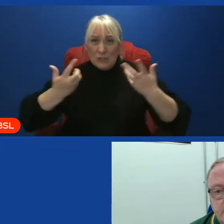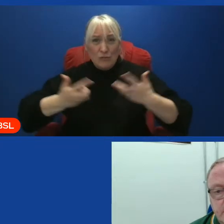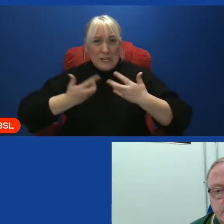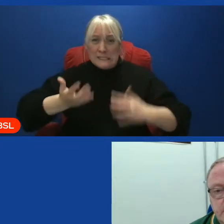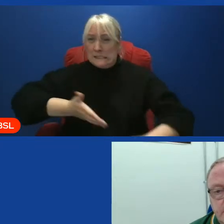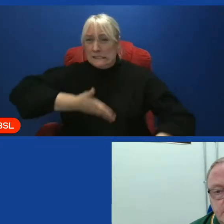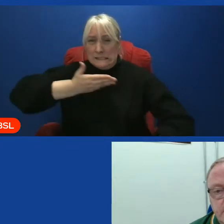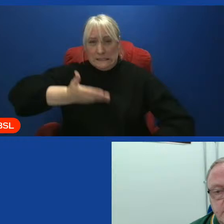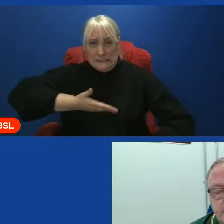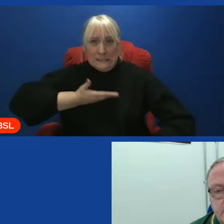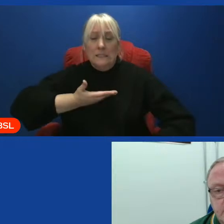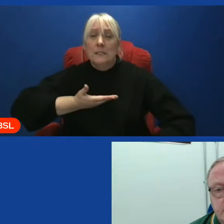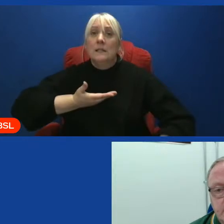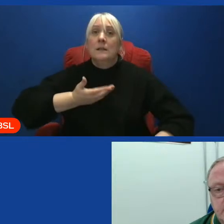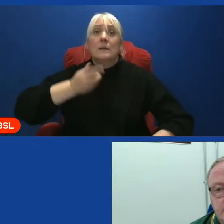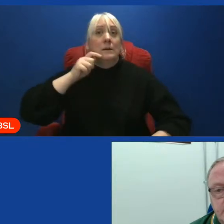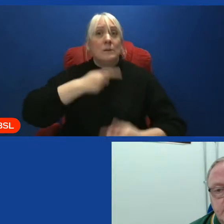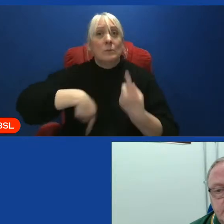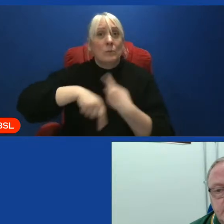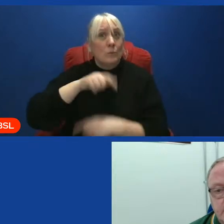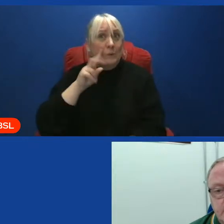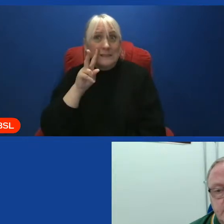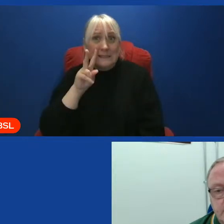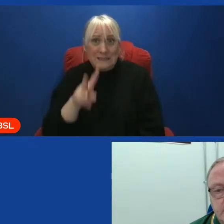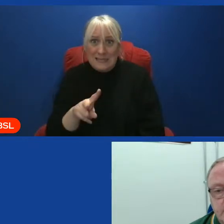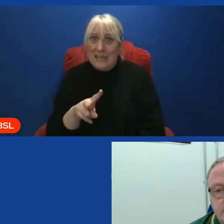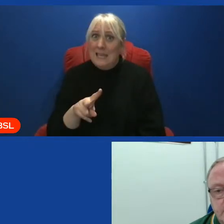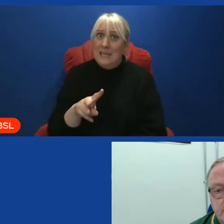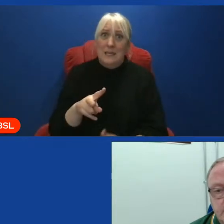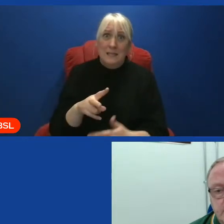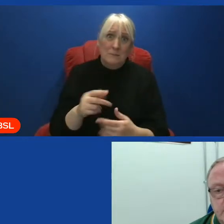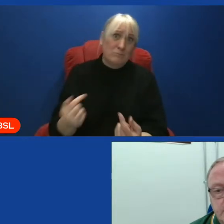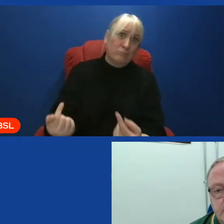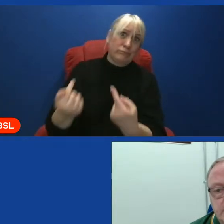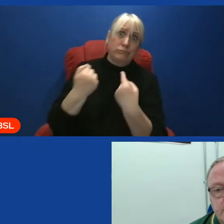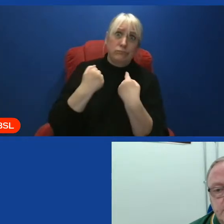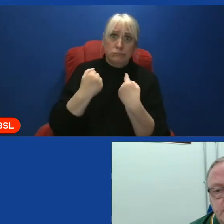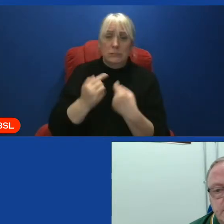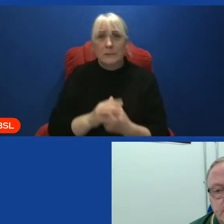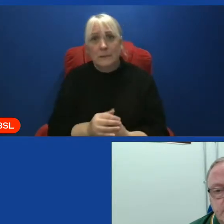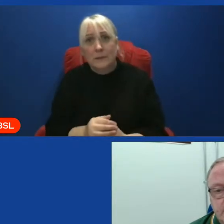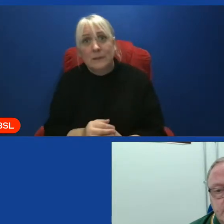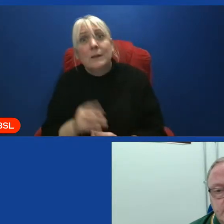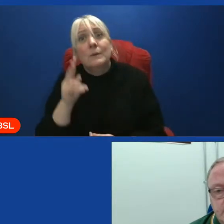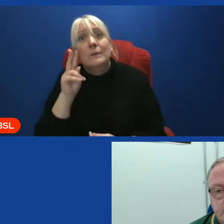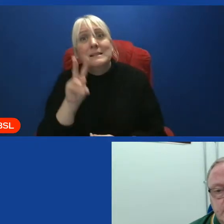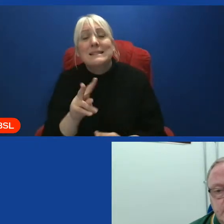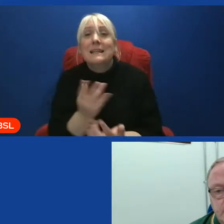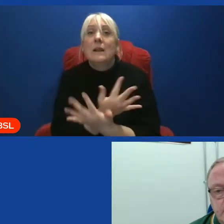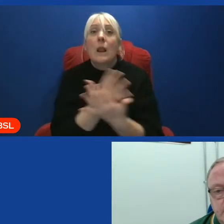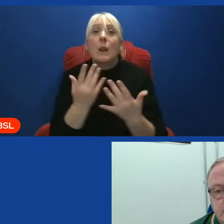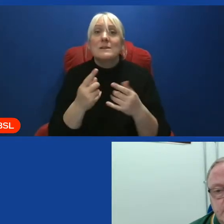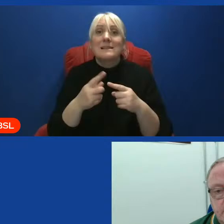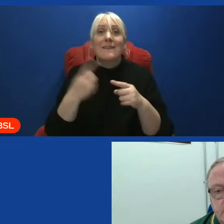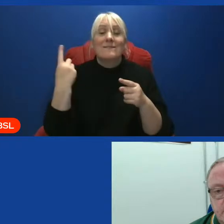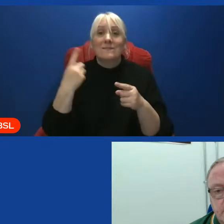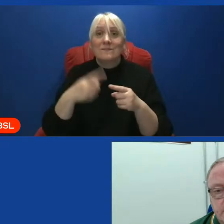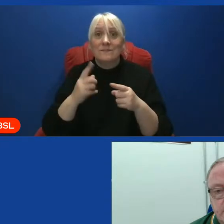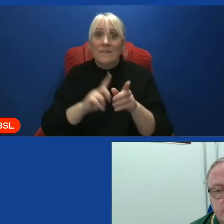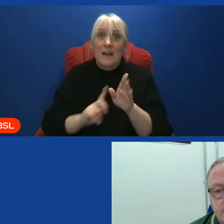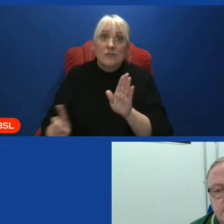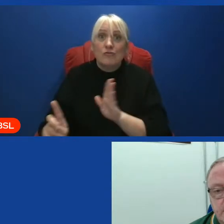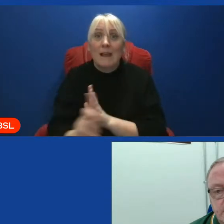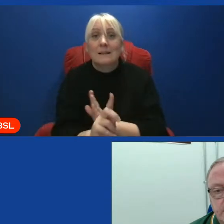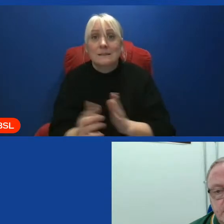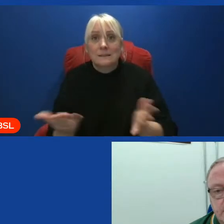we will see the worst flashpoints. We're already seeing a massive number of what they call fast tracks. Fast tracks are serious incidents